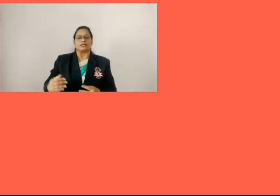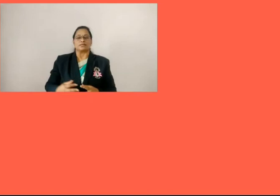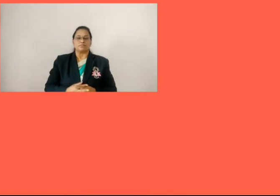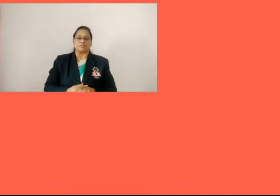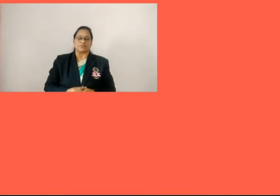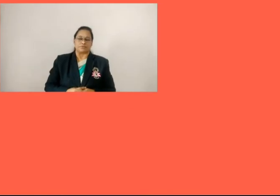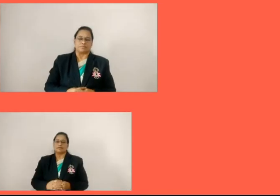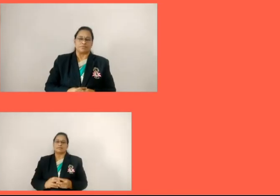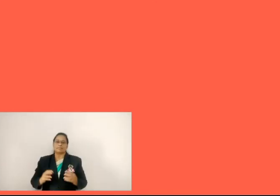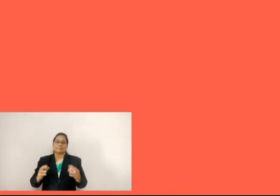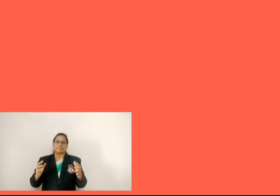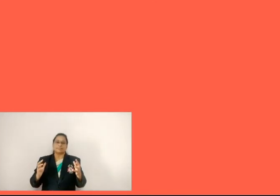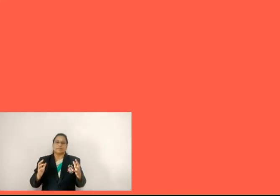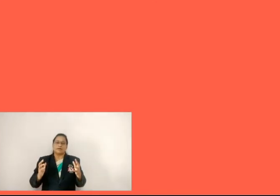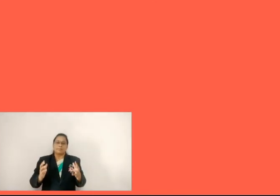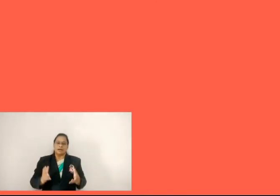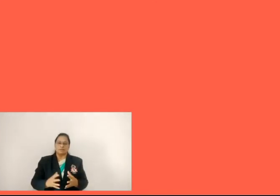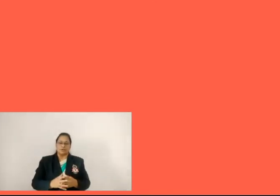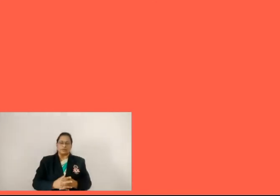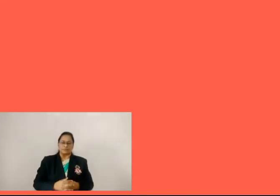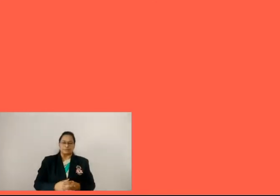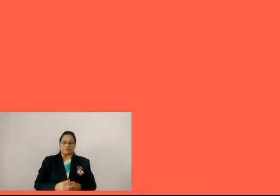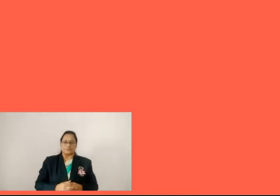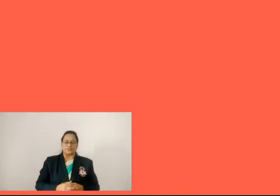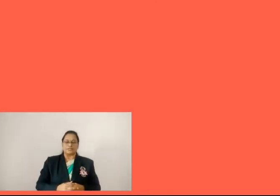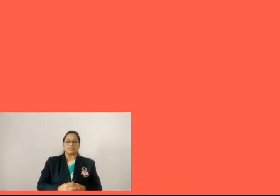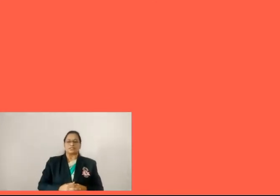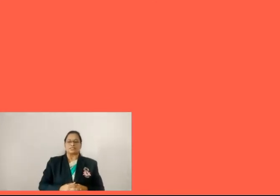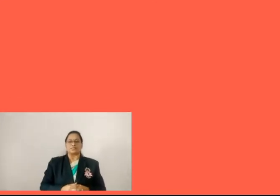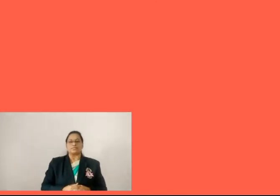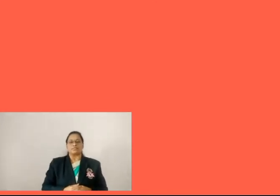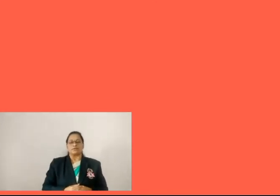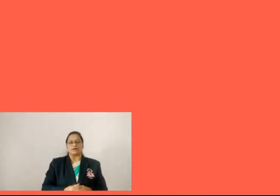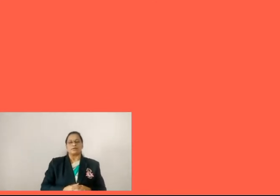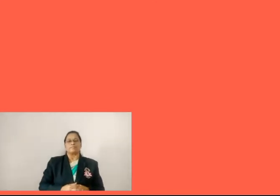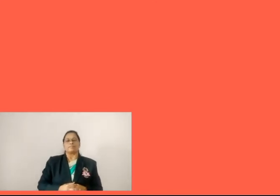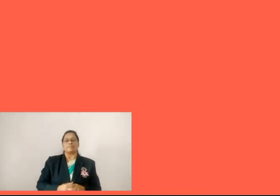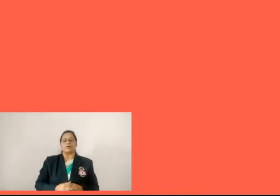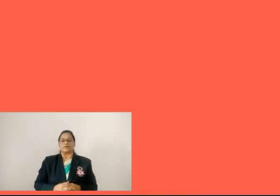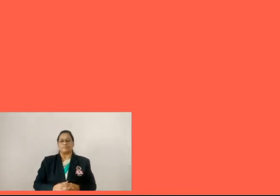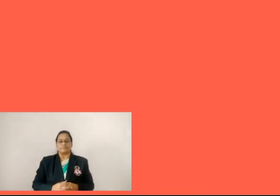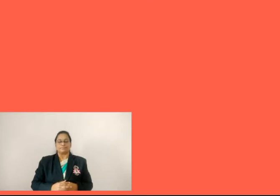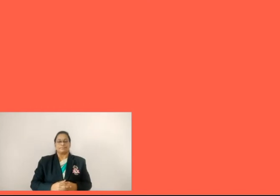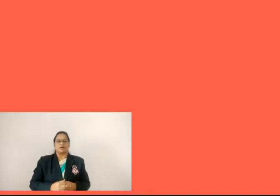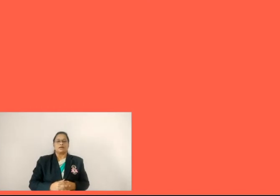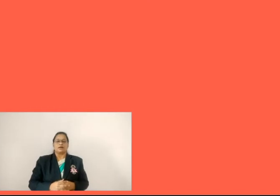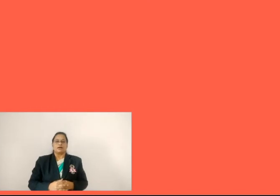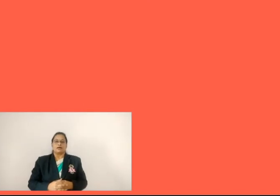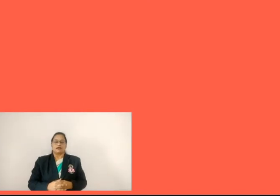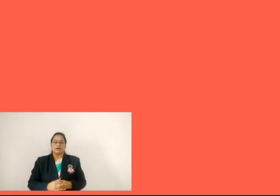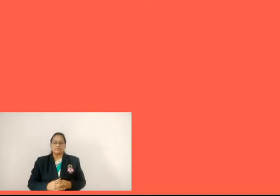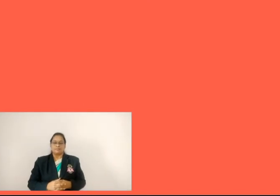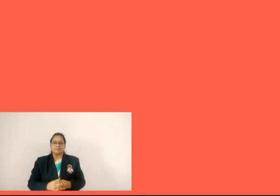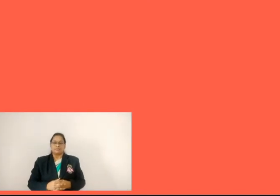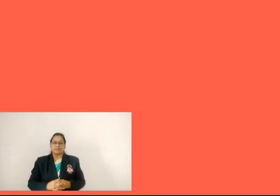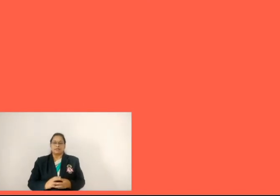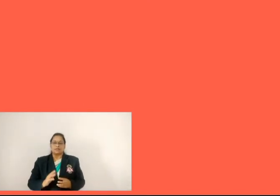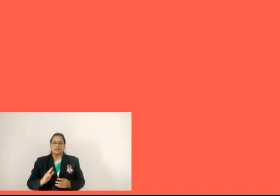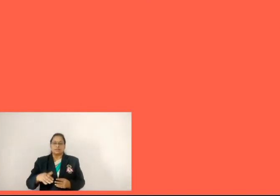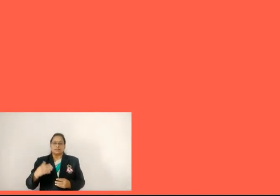connective tissue. Macromolecules which are necessary for our body. And next